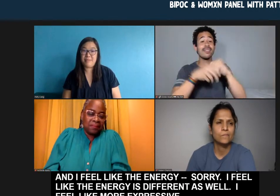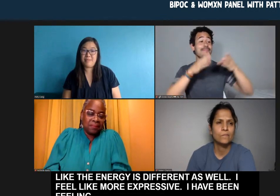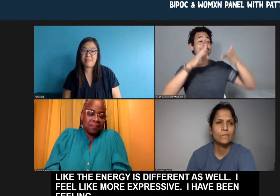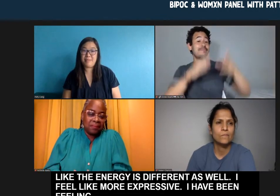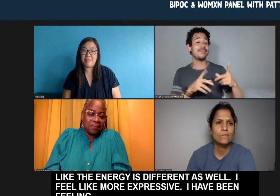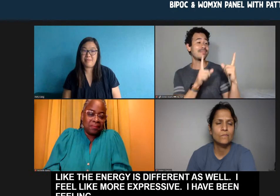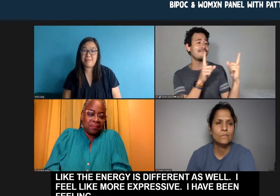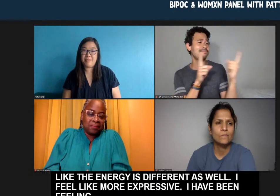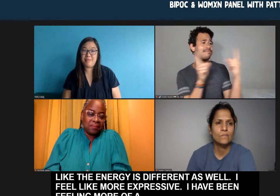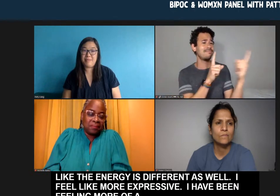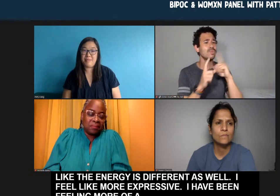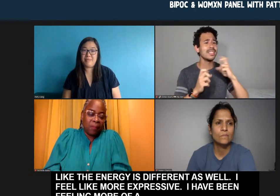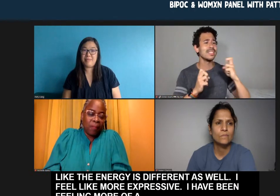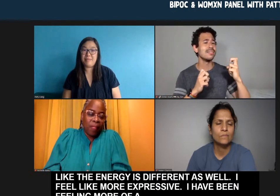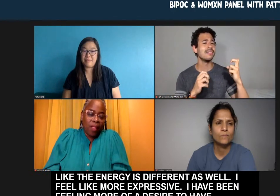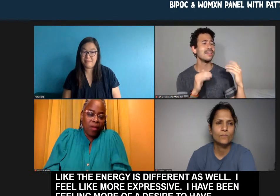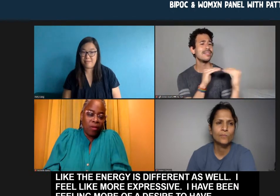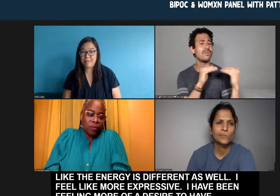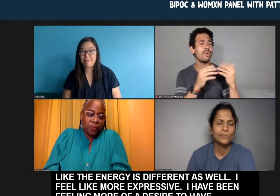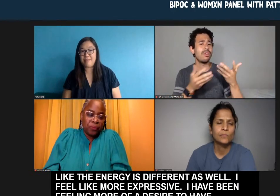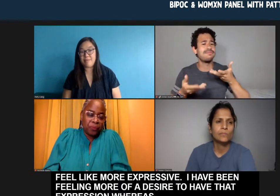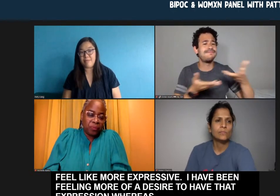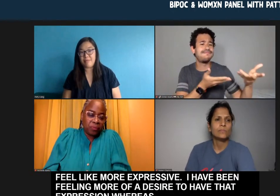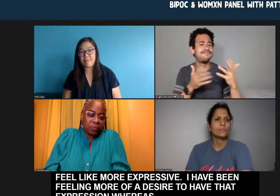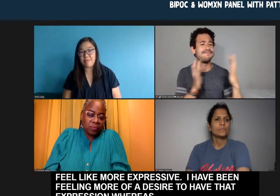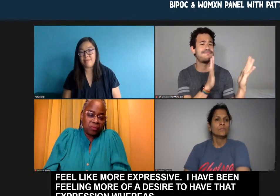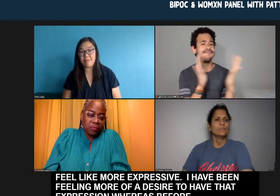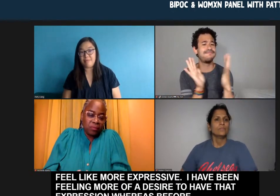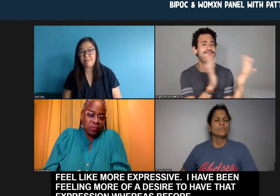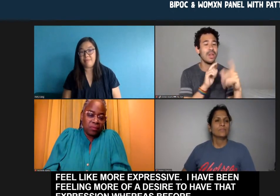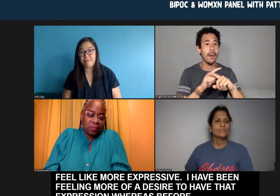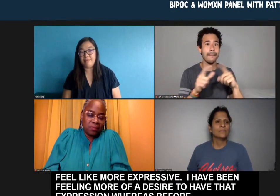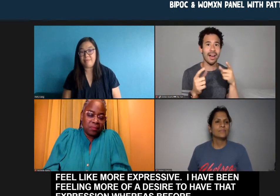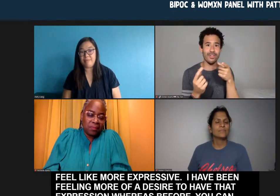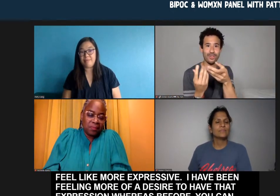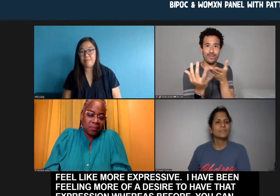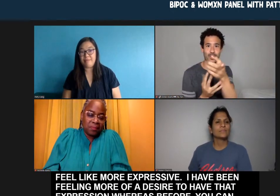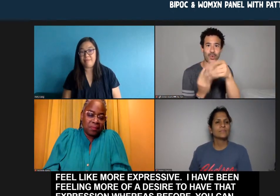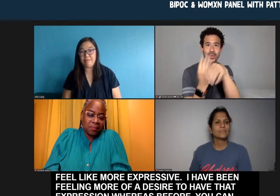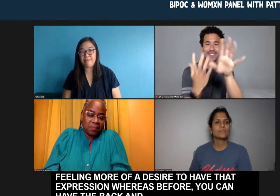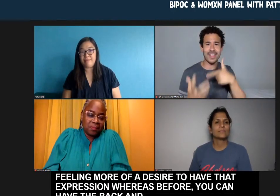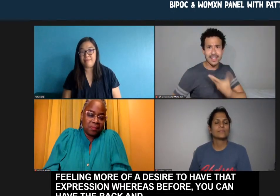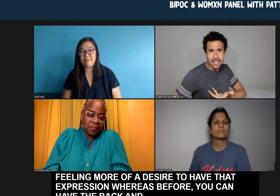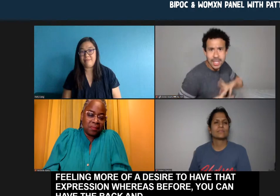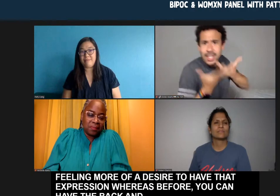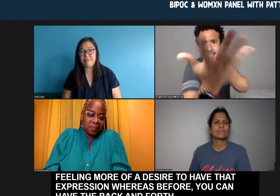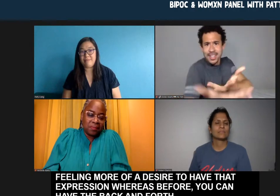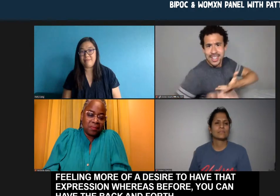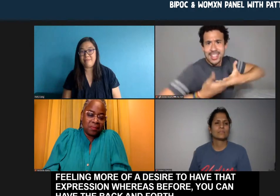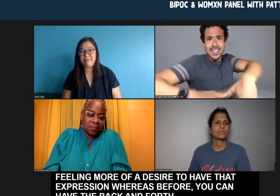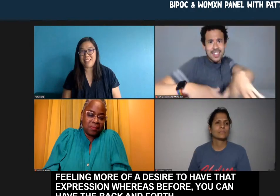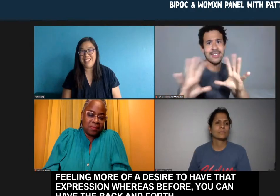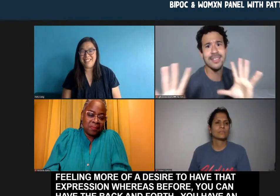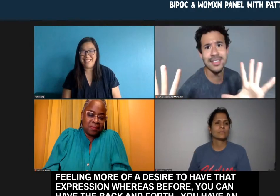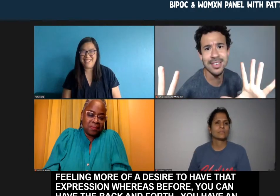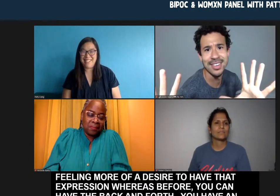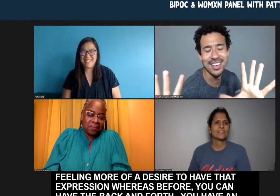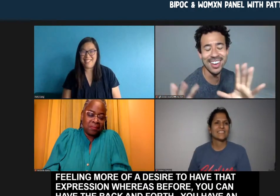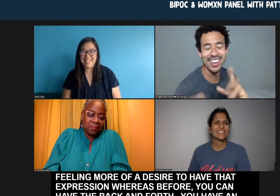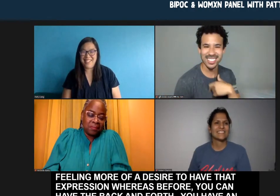that expression. Whereas before, you can have that sort of back and forth. You have sort of this equal space of interaction. But with video and with this